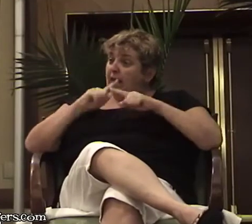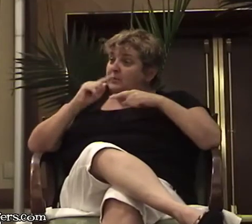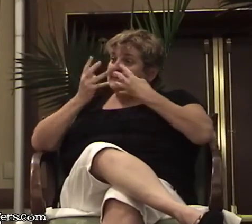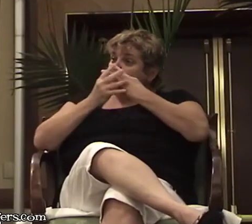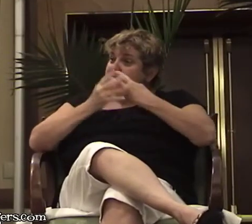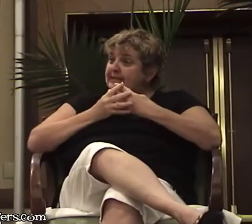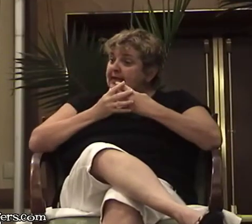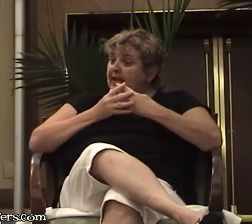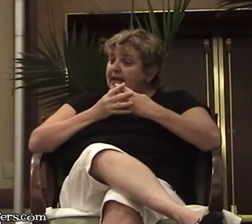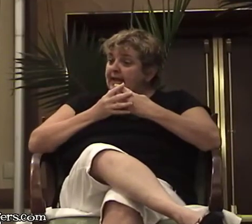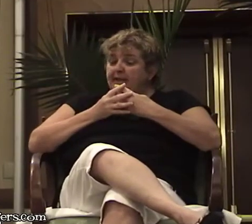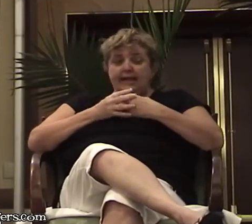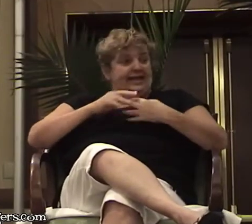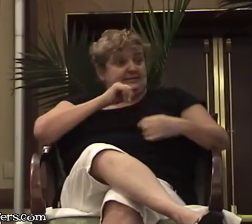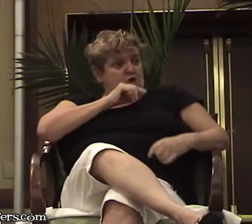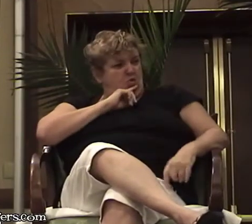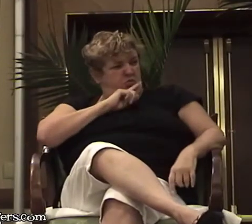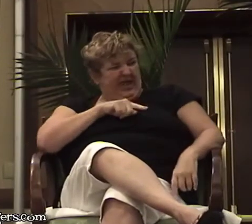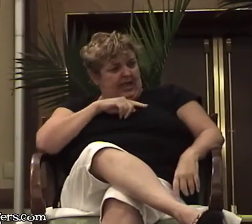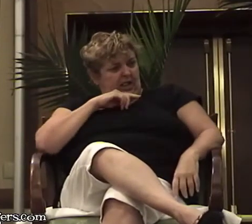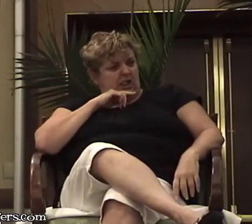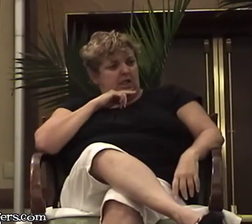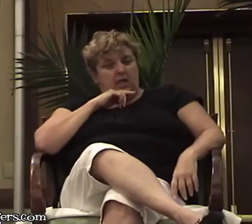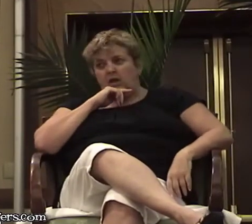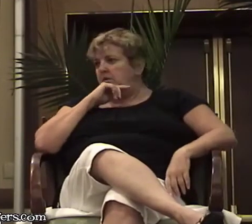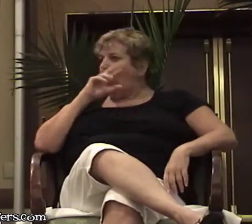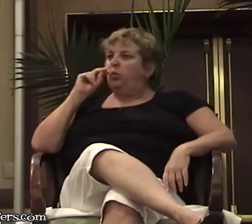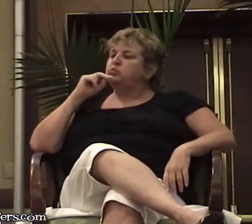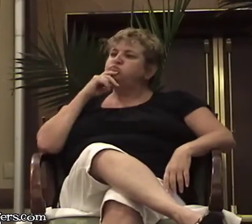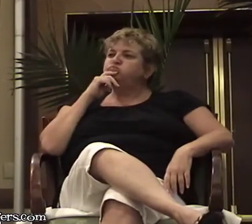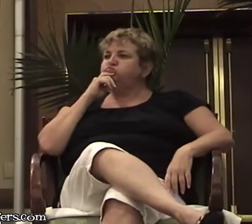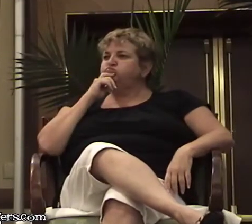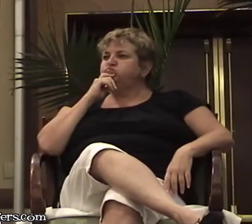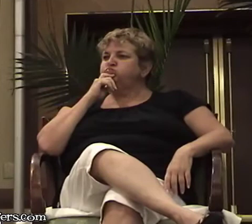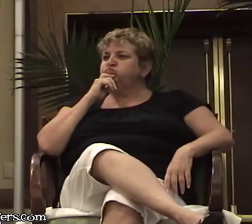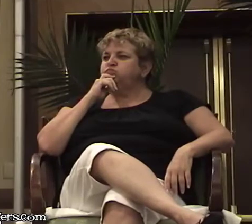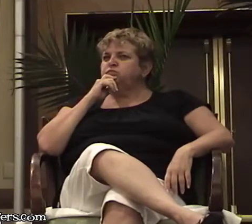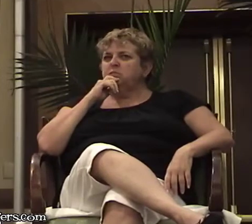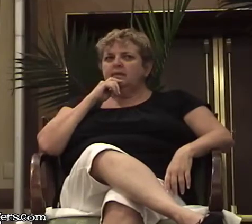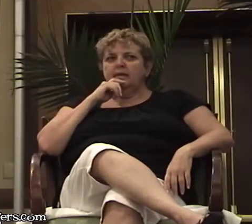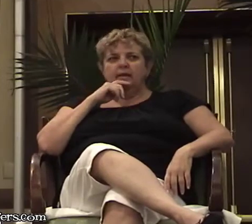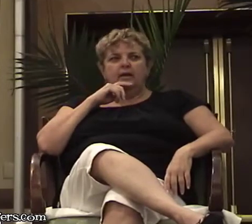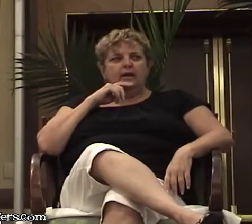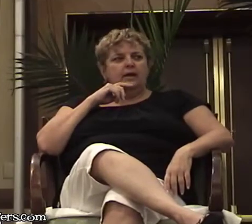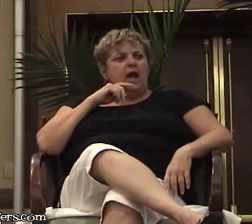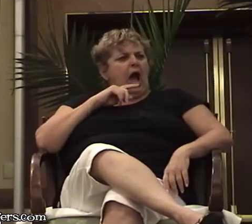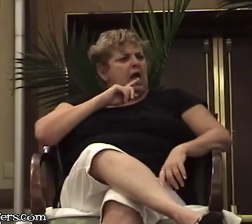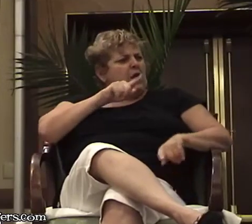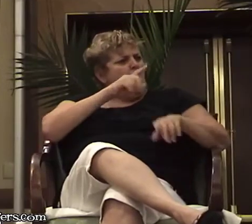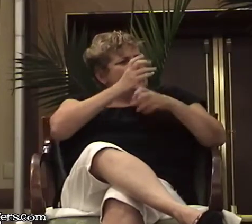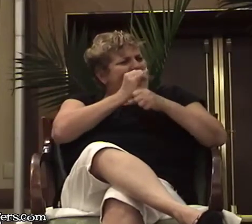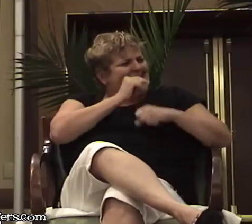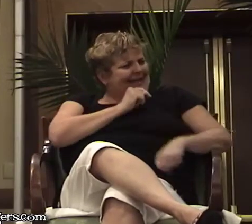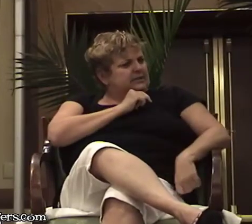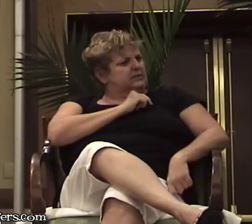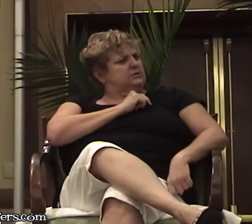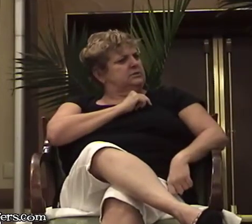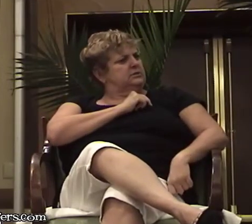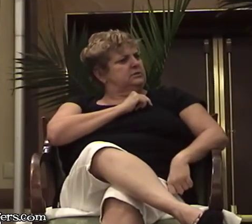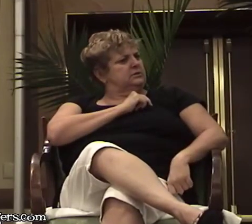it's not real? I was like, no. She goes, go get it. Go get it.